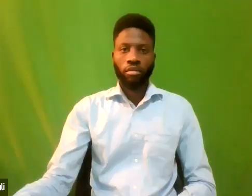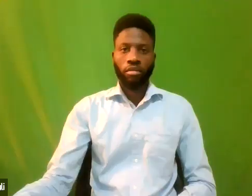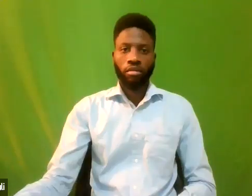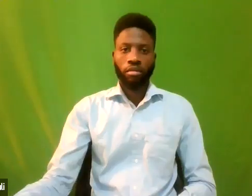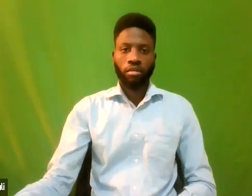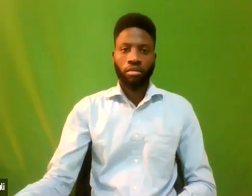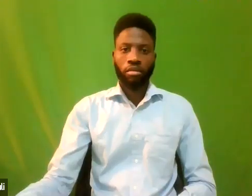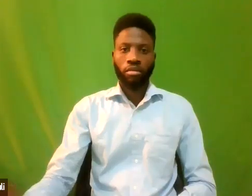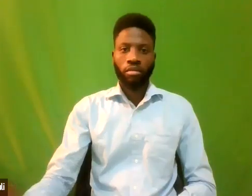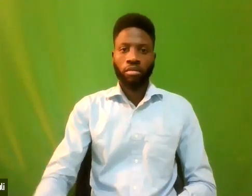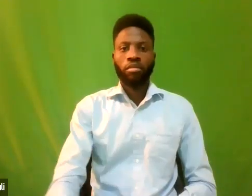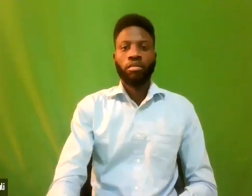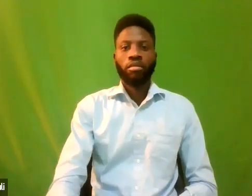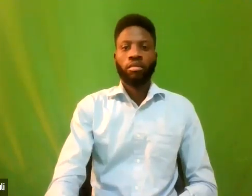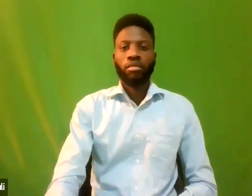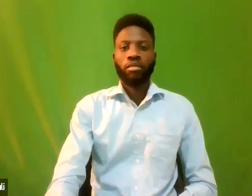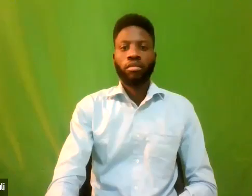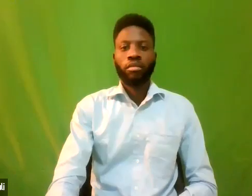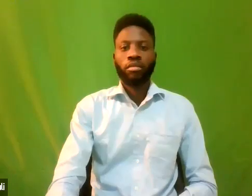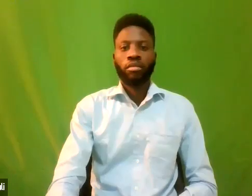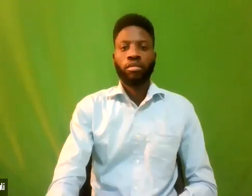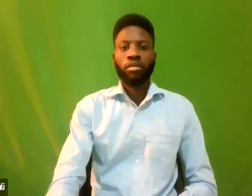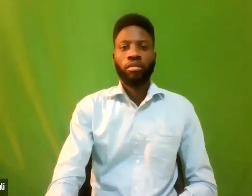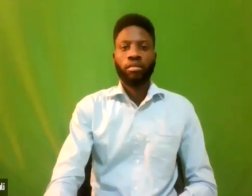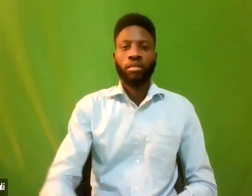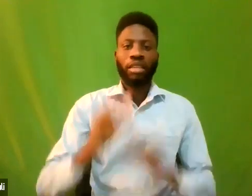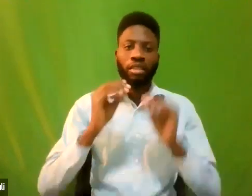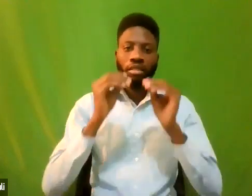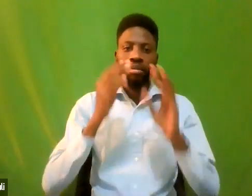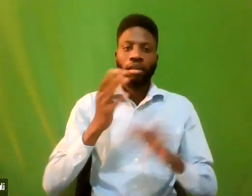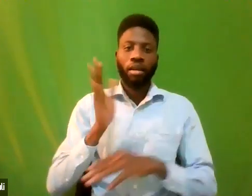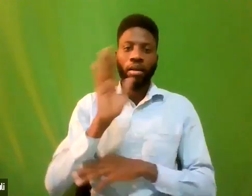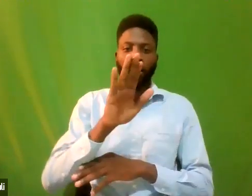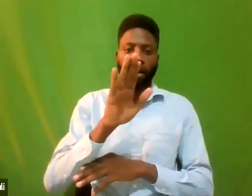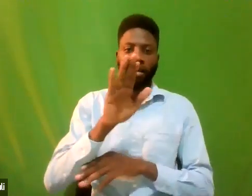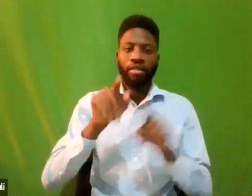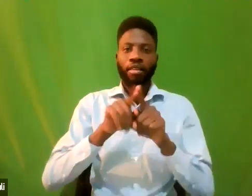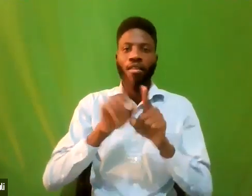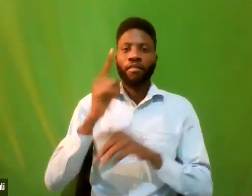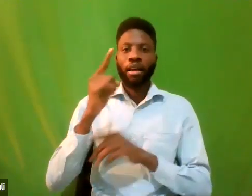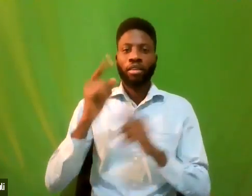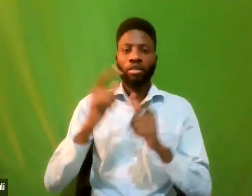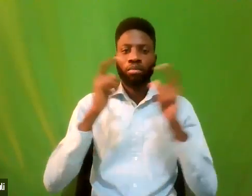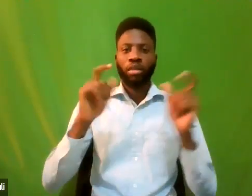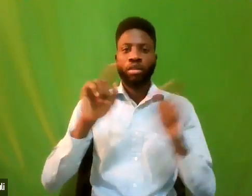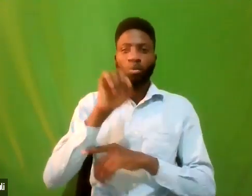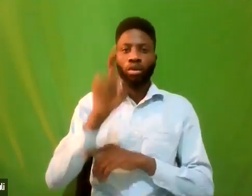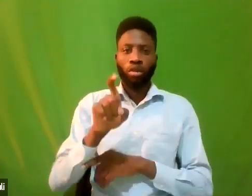back. And you already start with a big question. I'm going to Odiabo Akinyi.